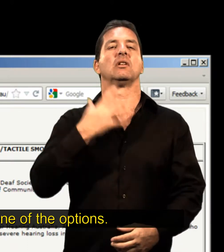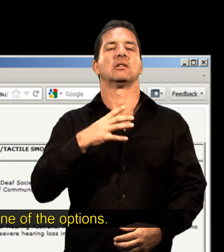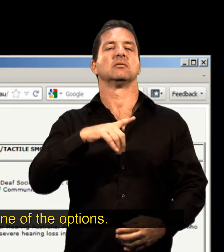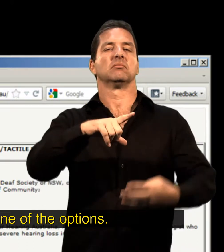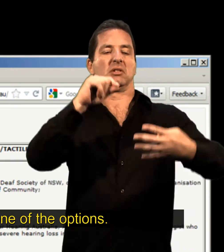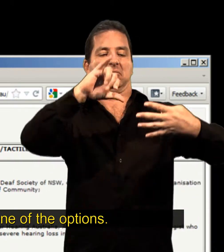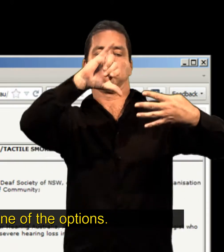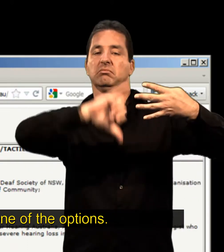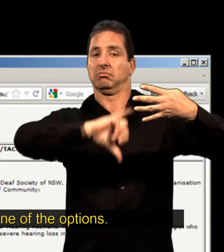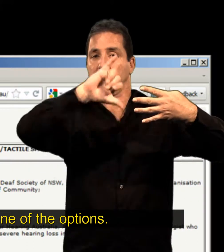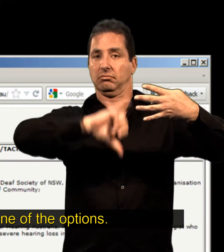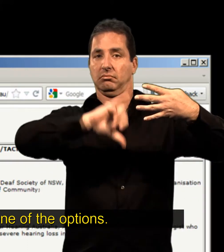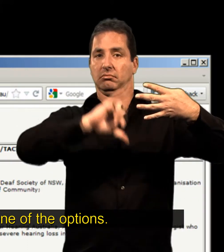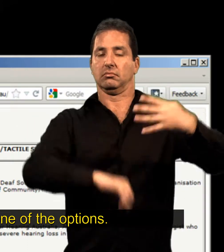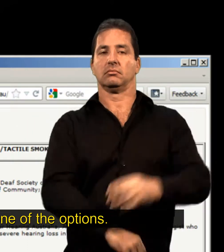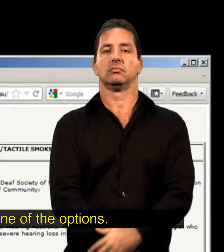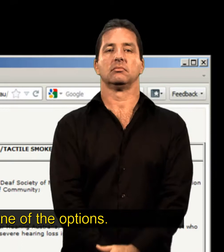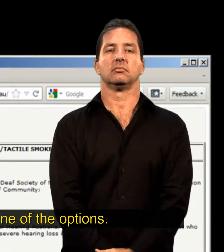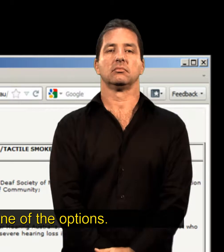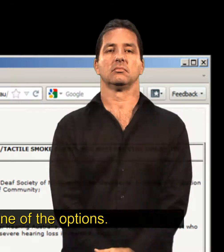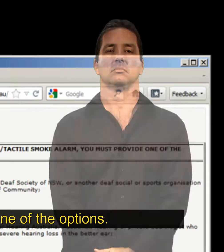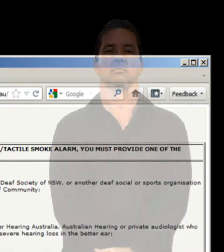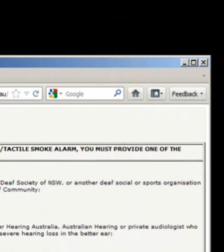Please pick one of the options.